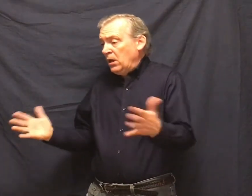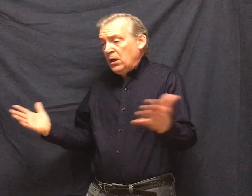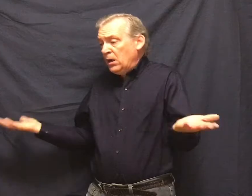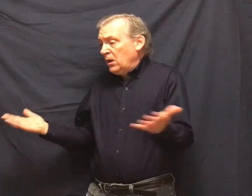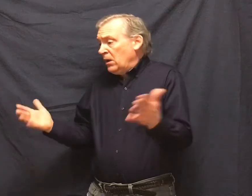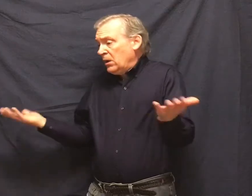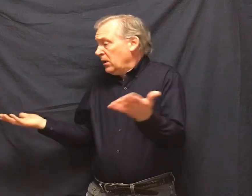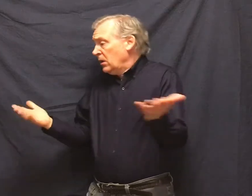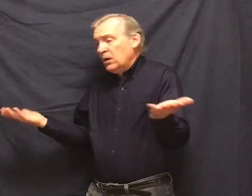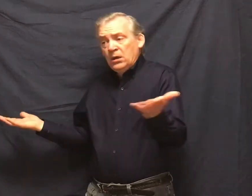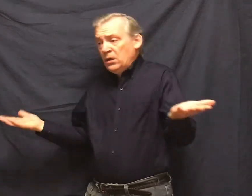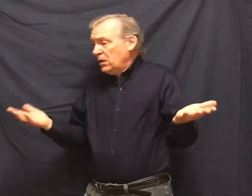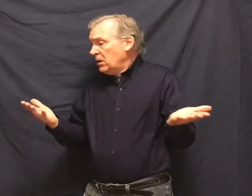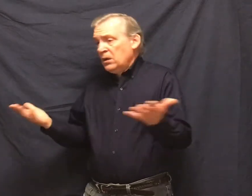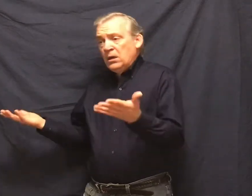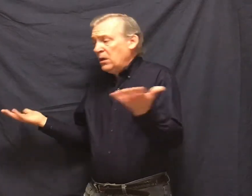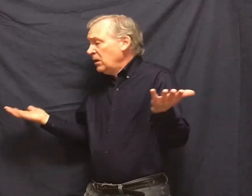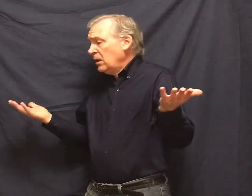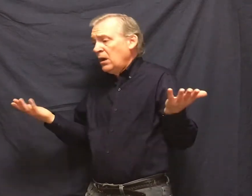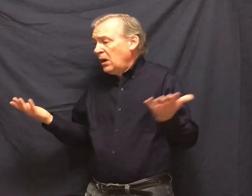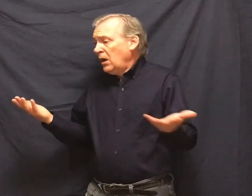Everybody went into town, he said.